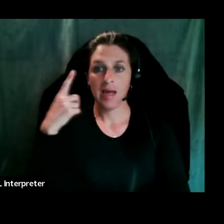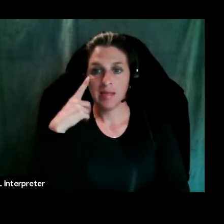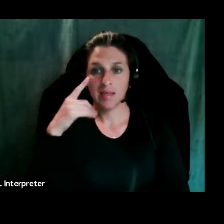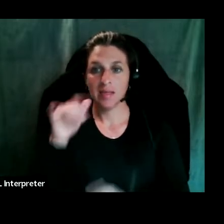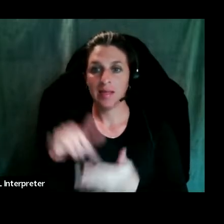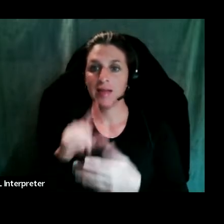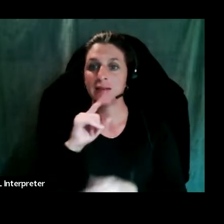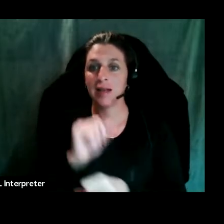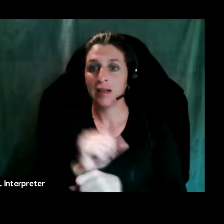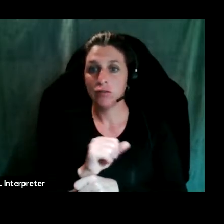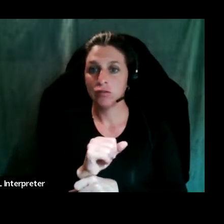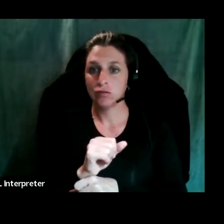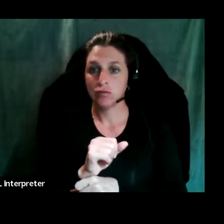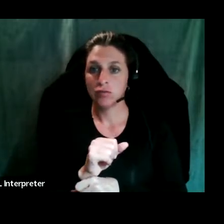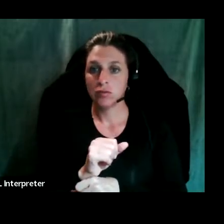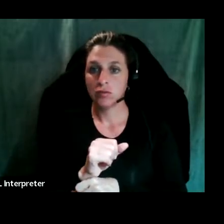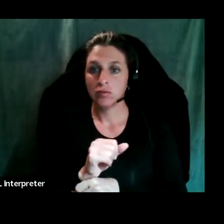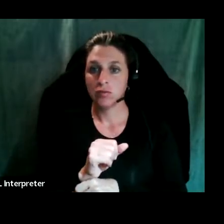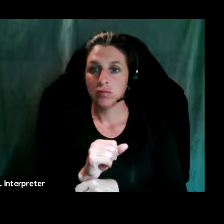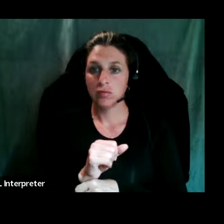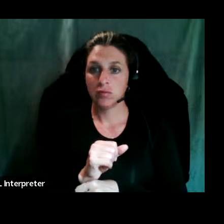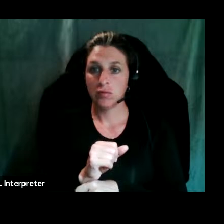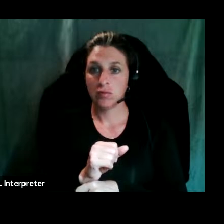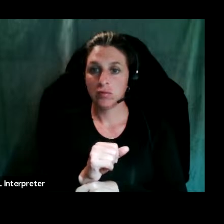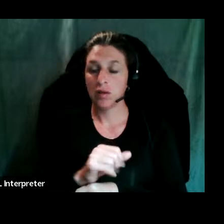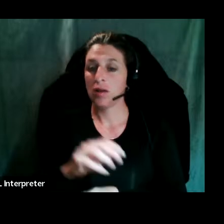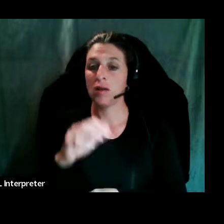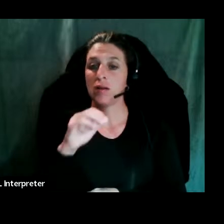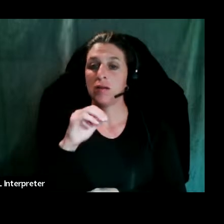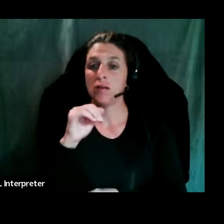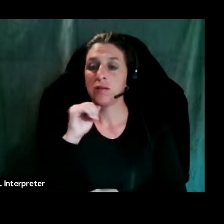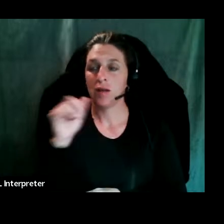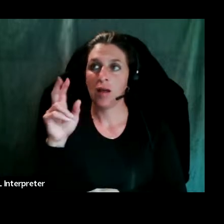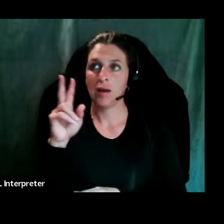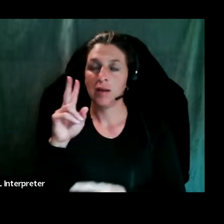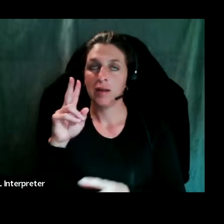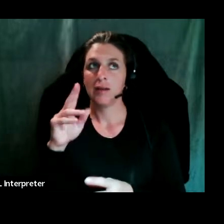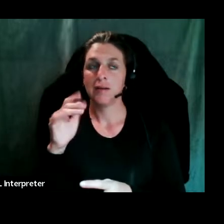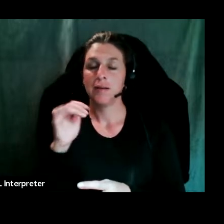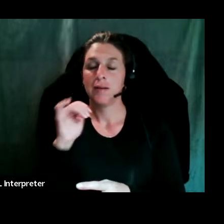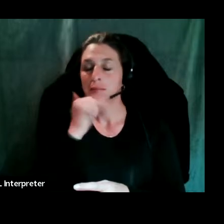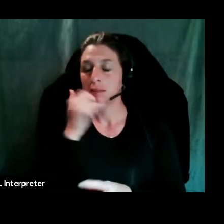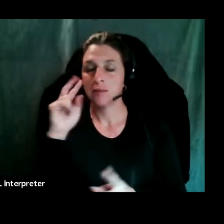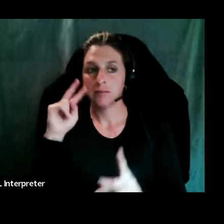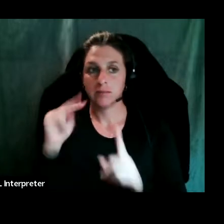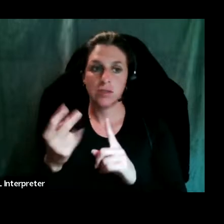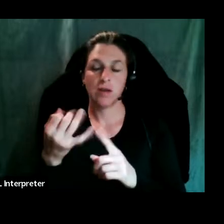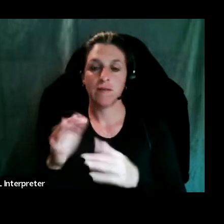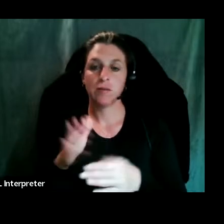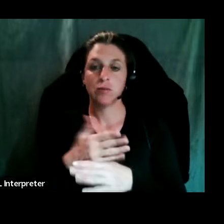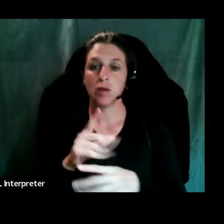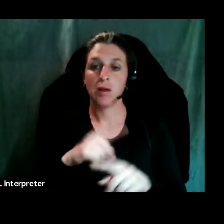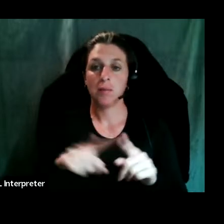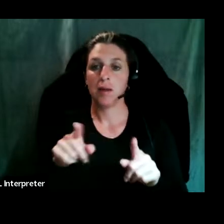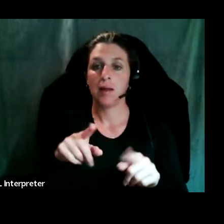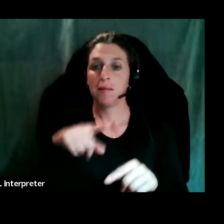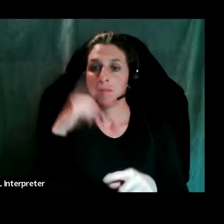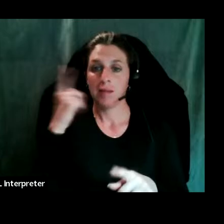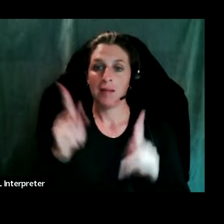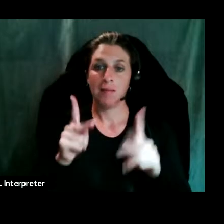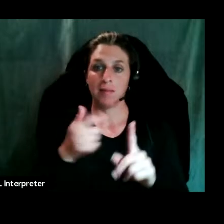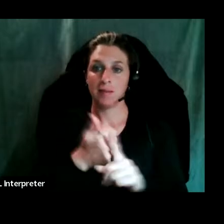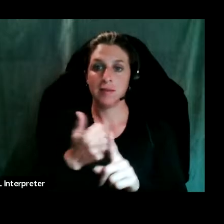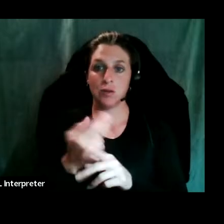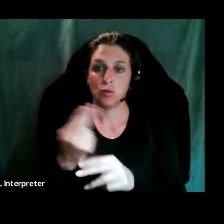a misperception of the music, but that Black people themselves use the N-word a lot,